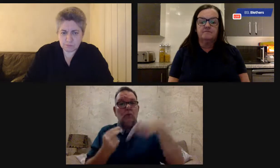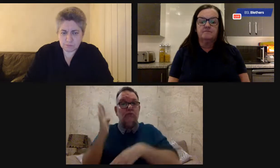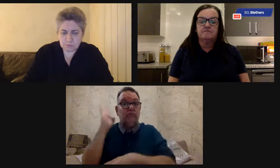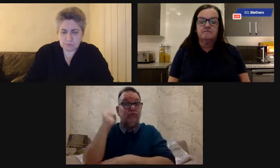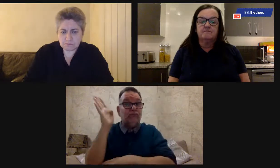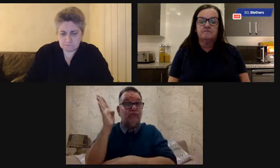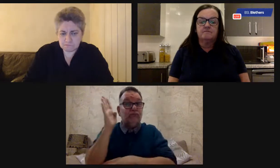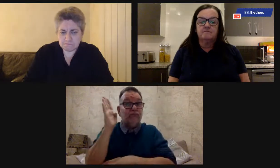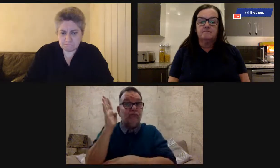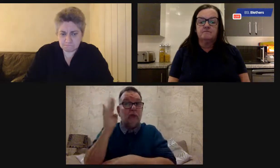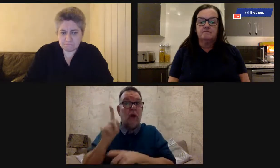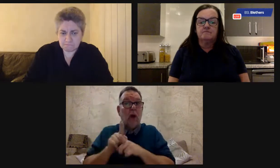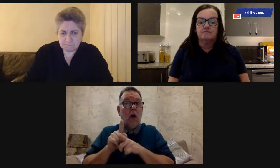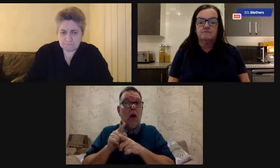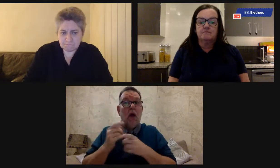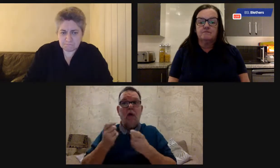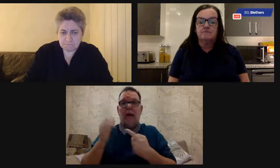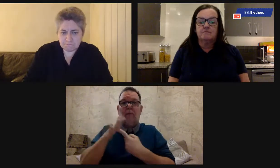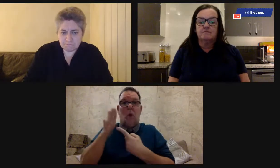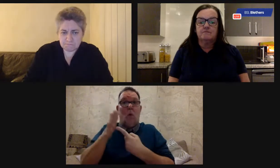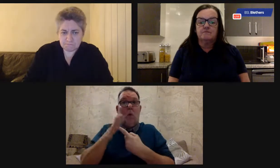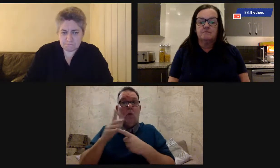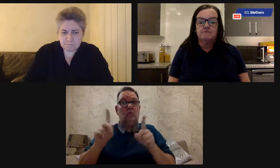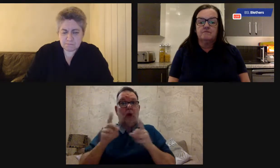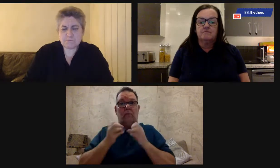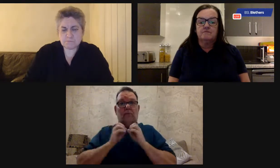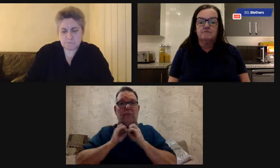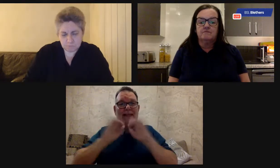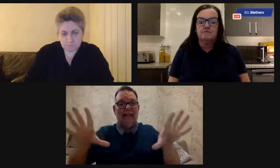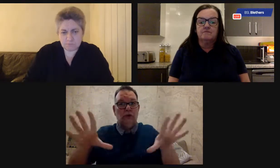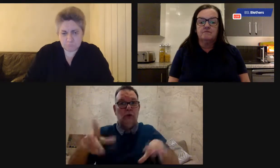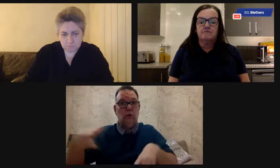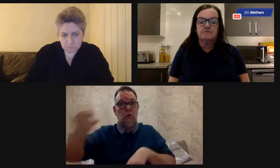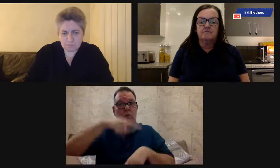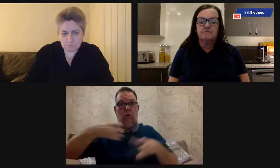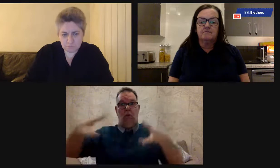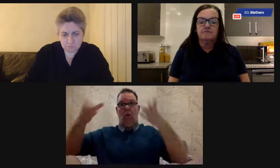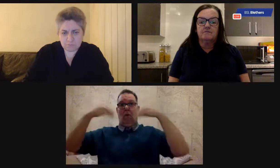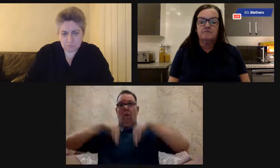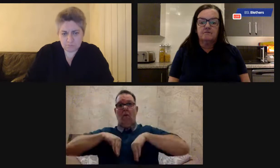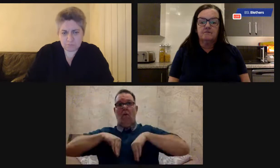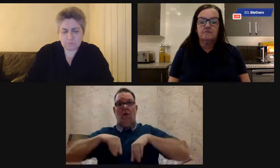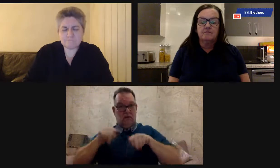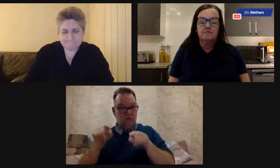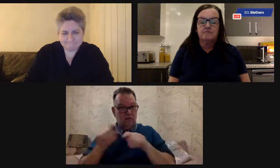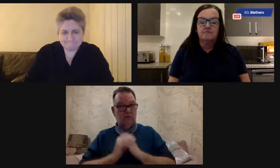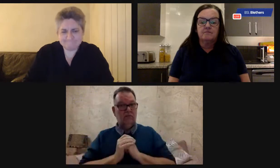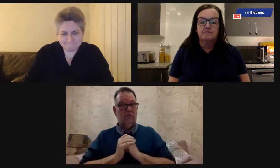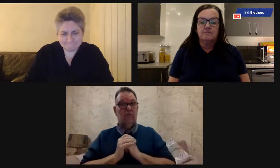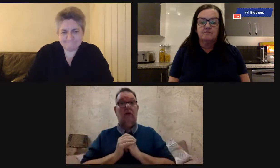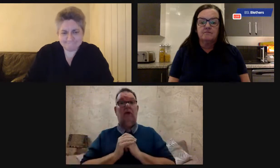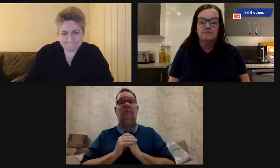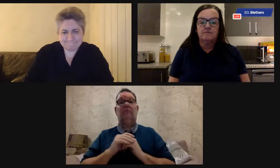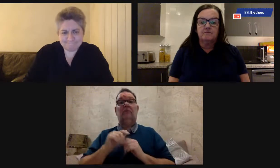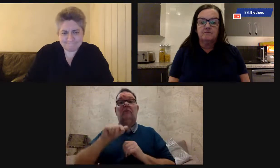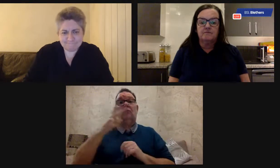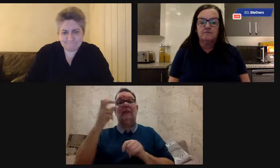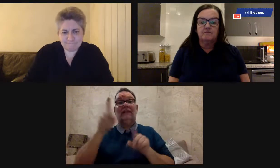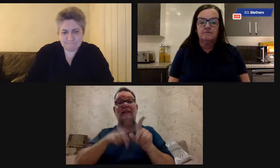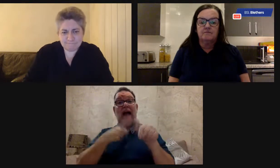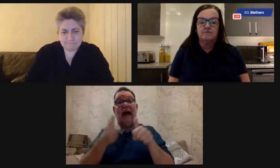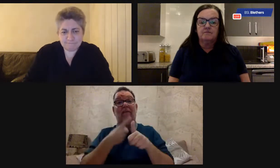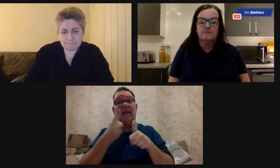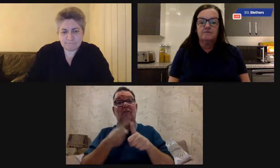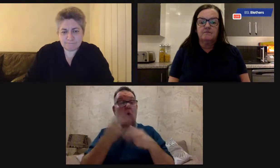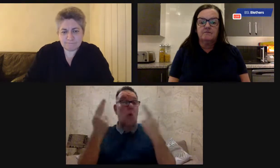that conversation. I think there may be a couple of people might come and give some important information